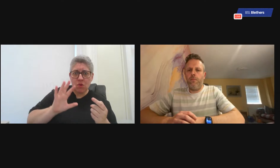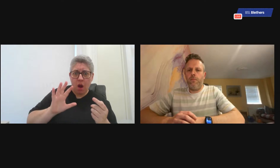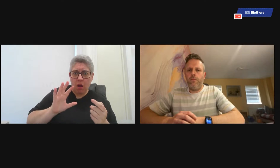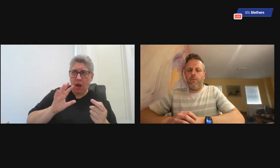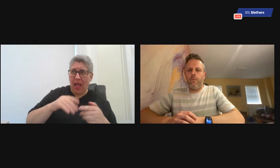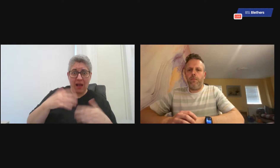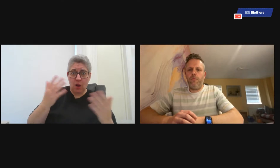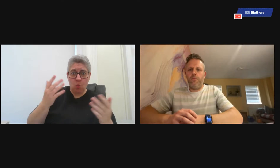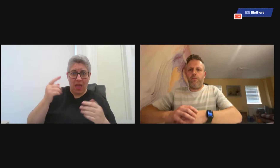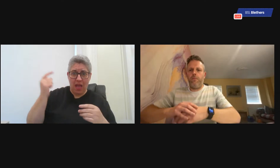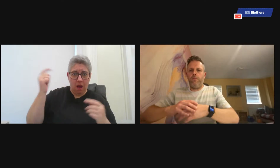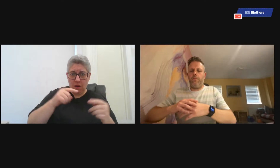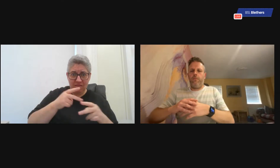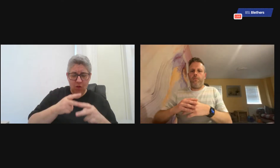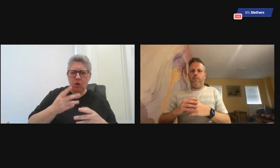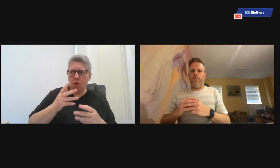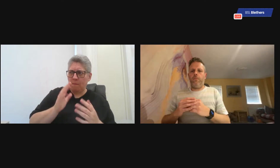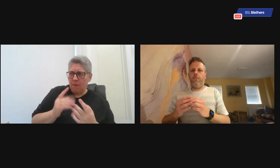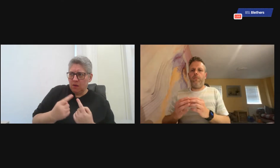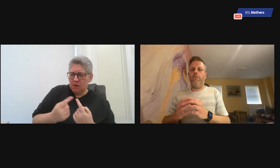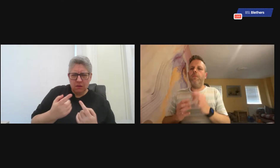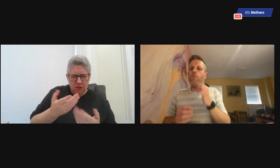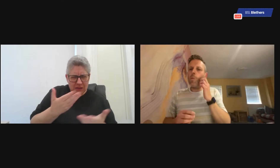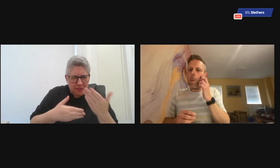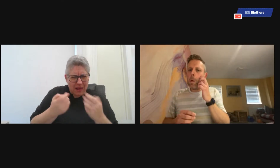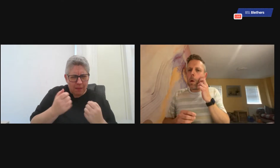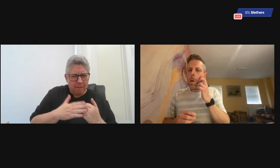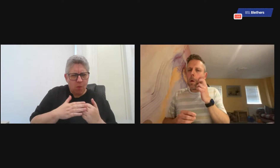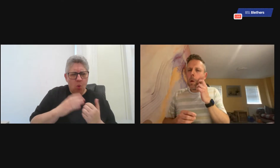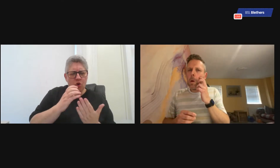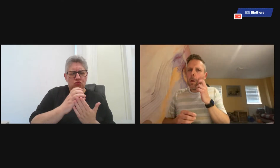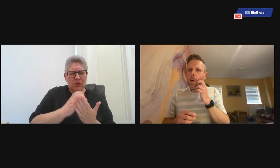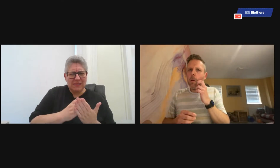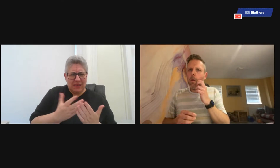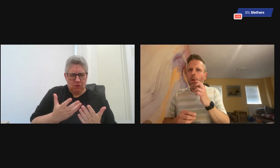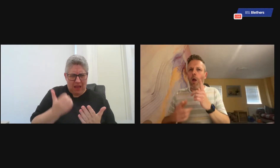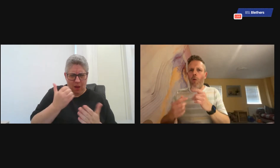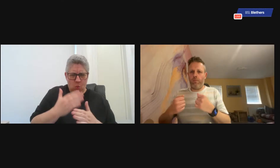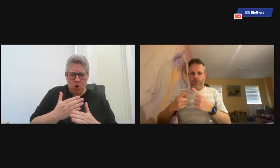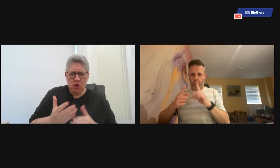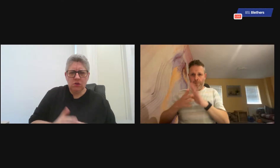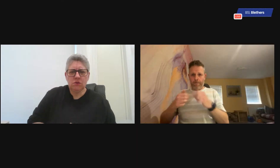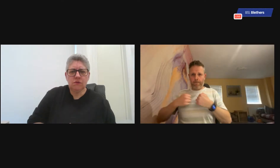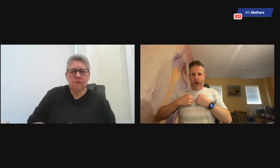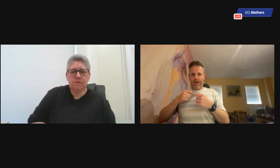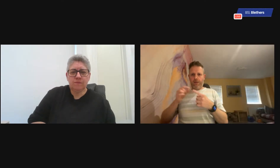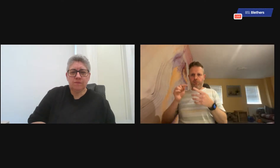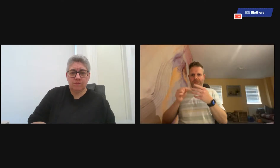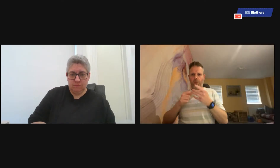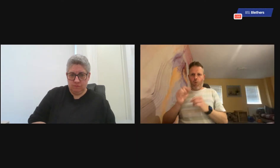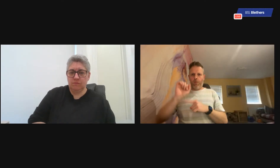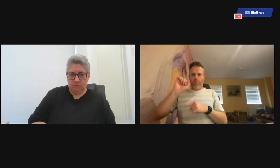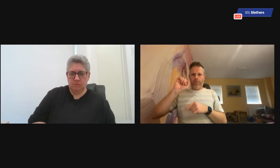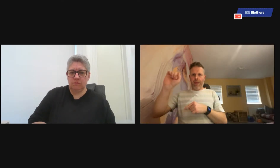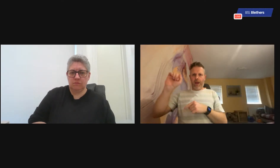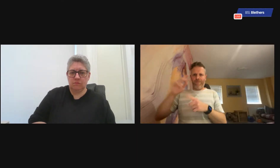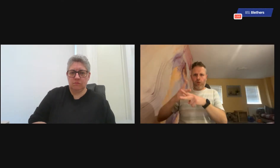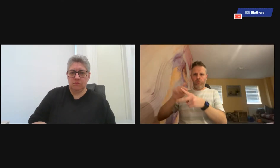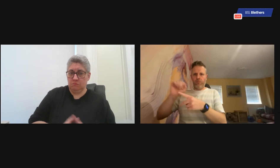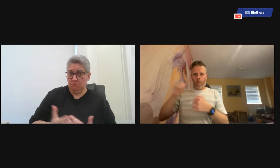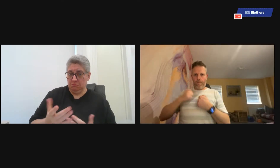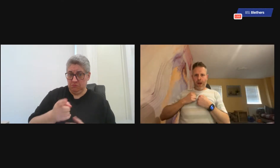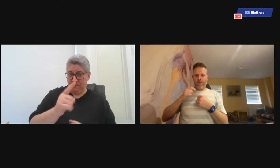want just deaf children, I want this age group, I want people from this area? Can you tell us a bit more about how that works?